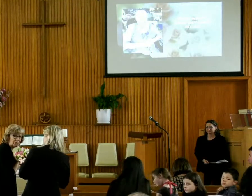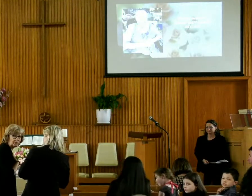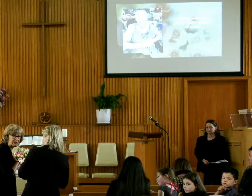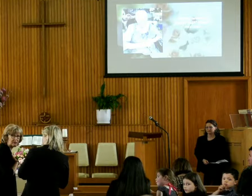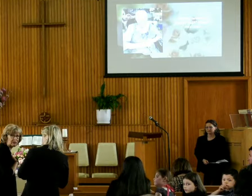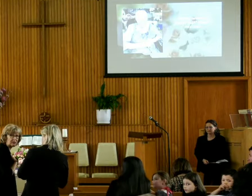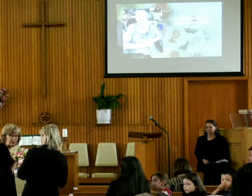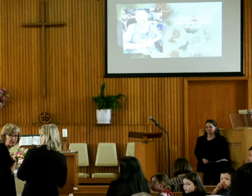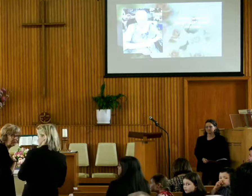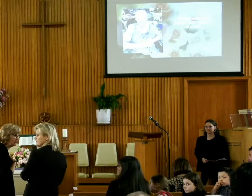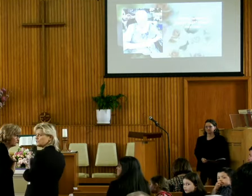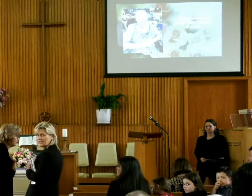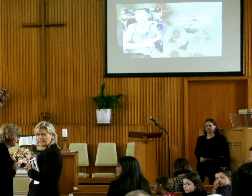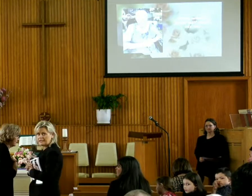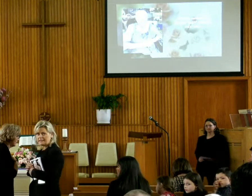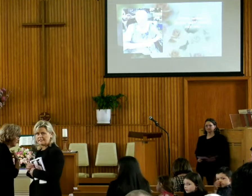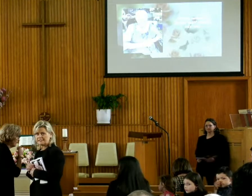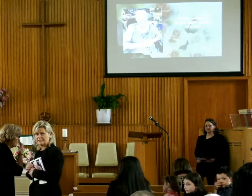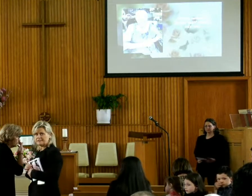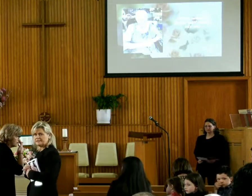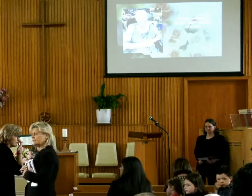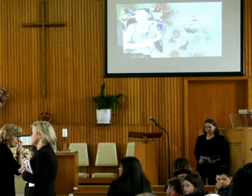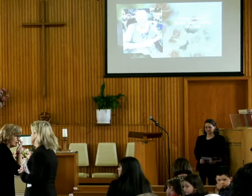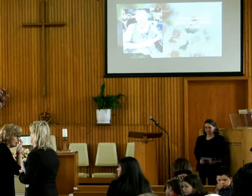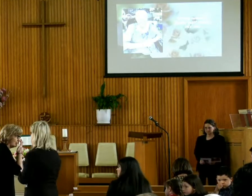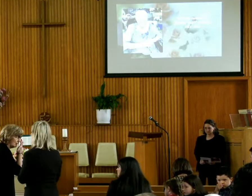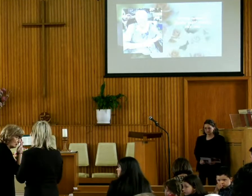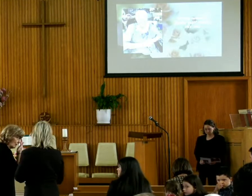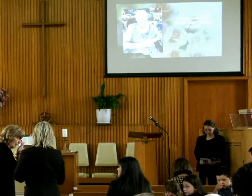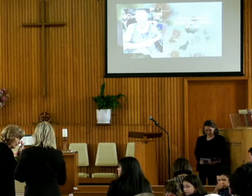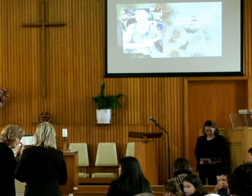I don't care. Hey, Rob. Sweet.